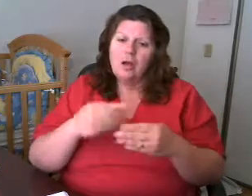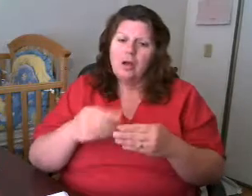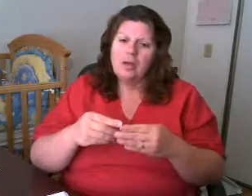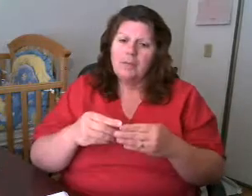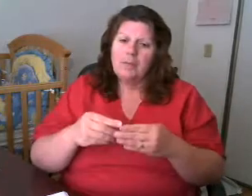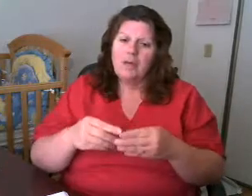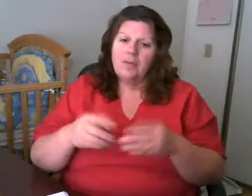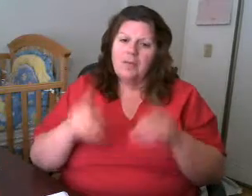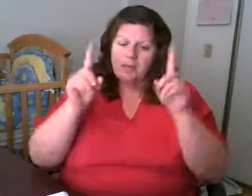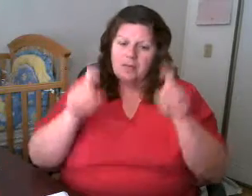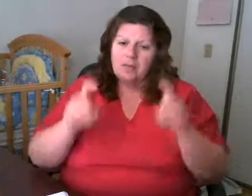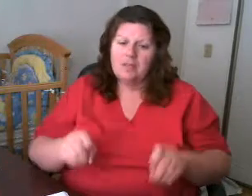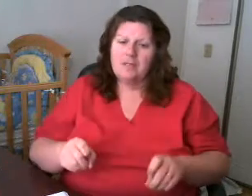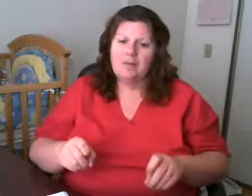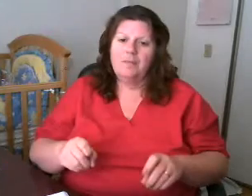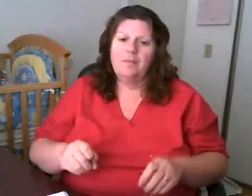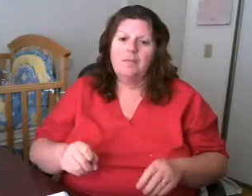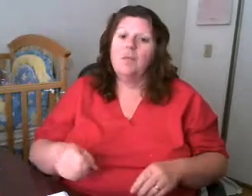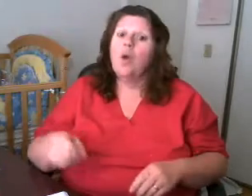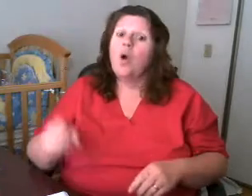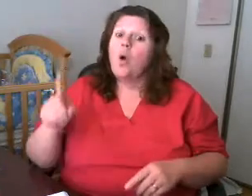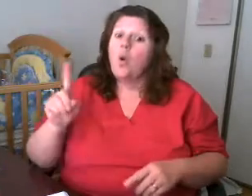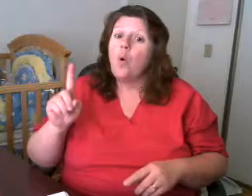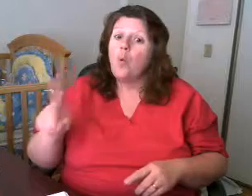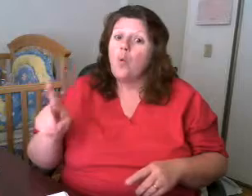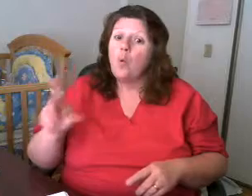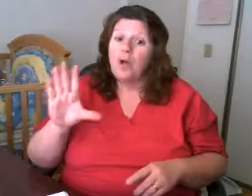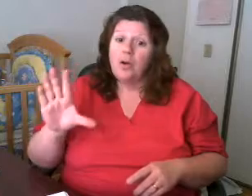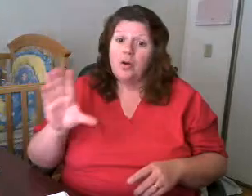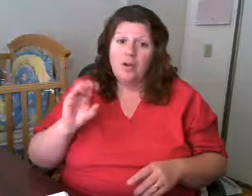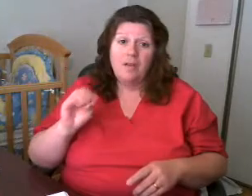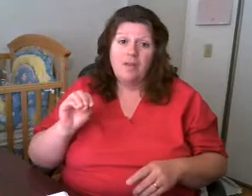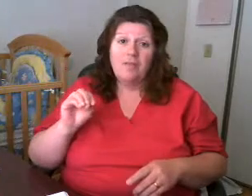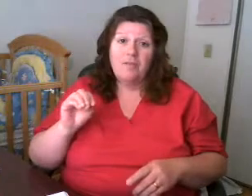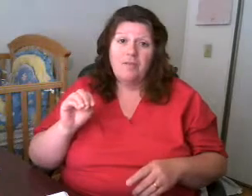are 150 multiple choice questions on the test.